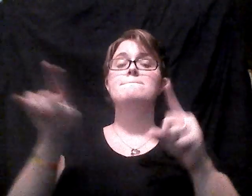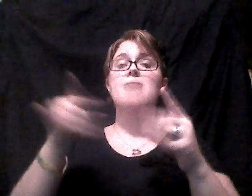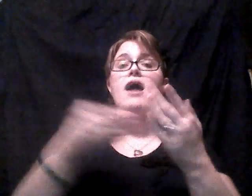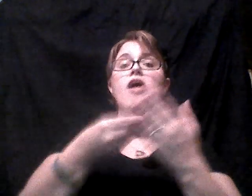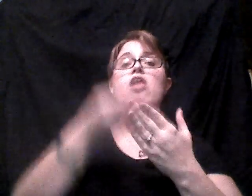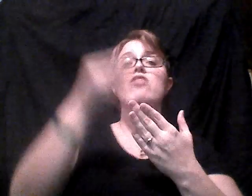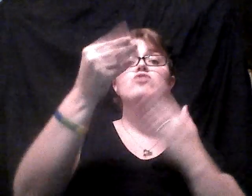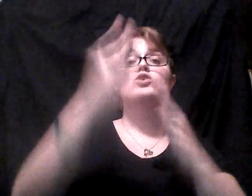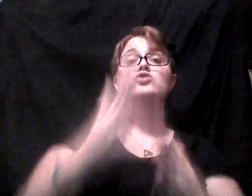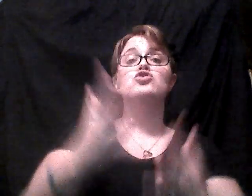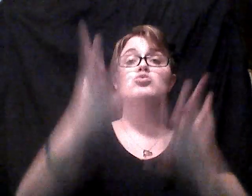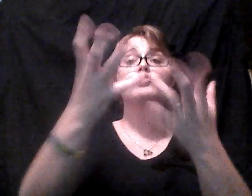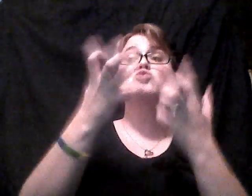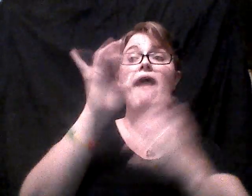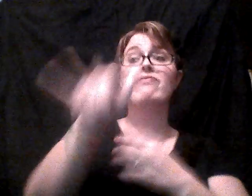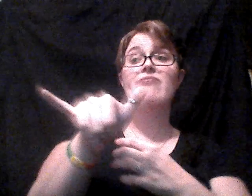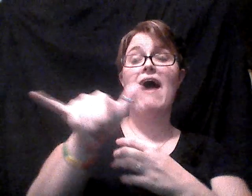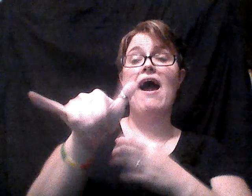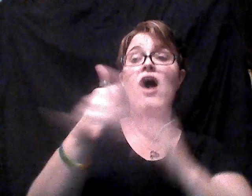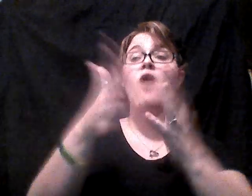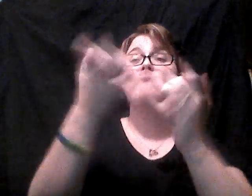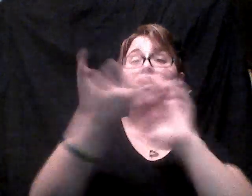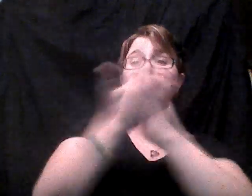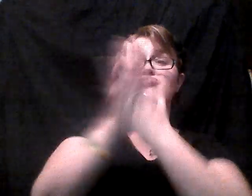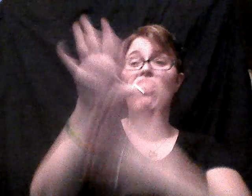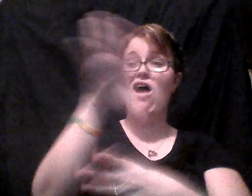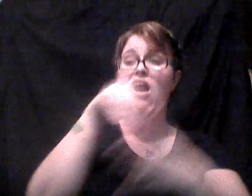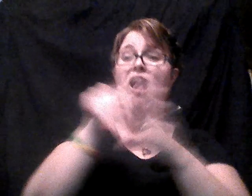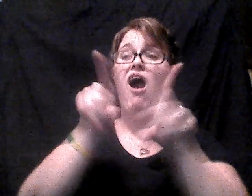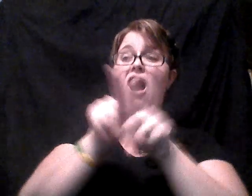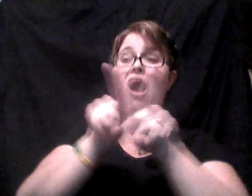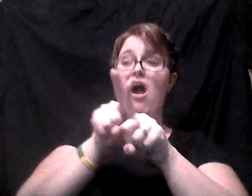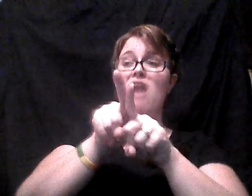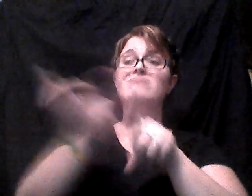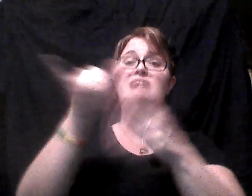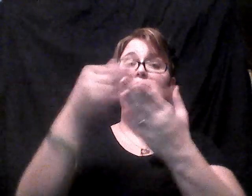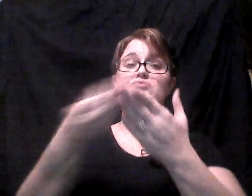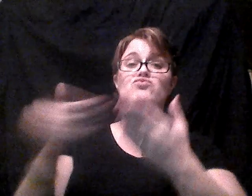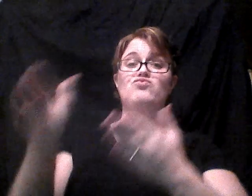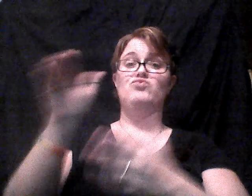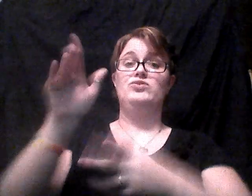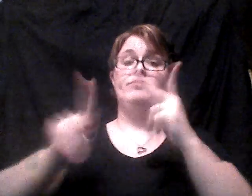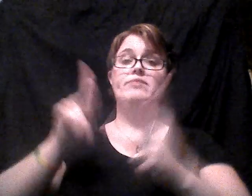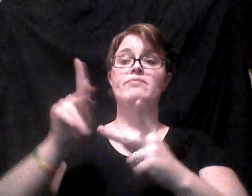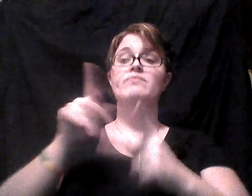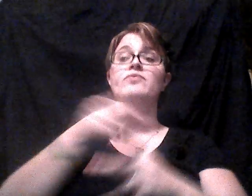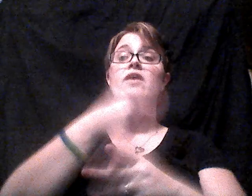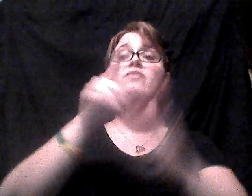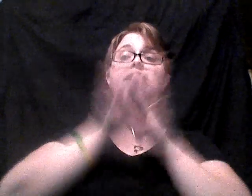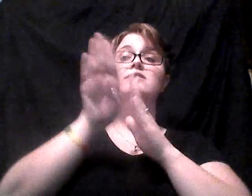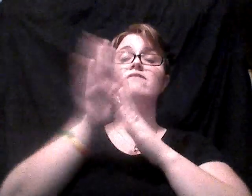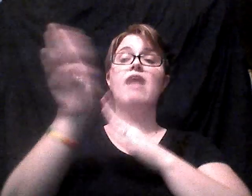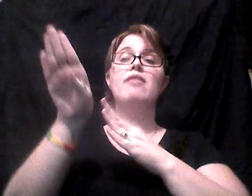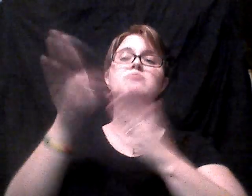train too. I want to go where they went. So, what they developed was a plan to get more people to buy stocks. Basically